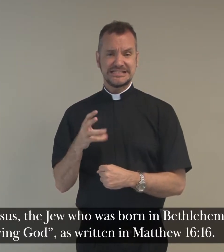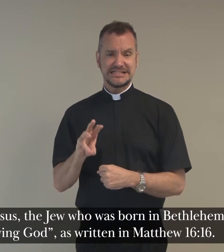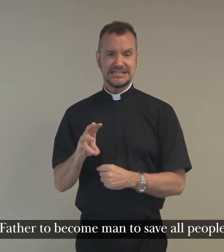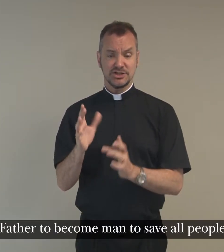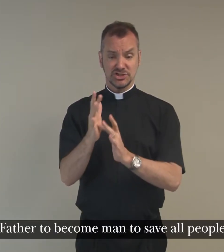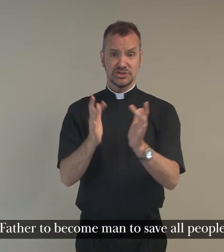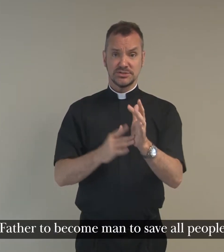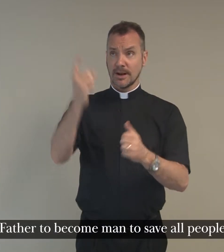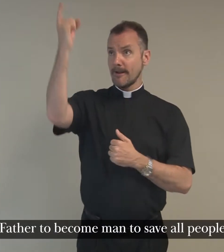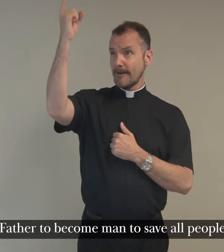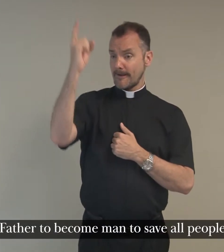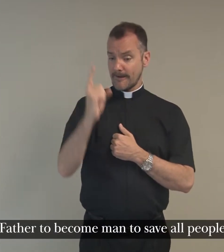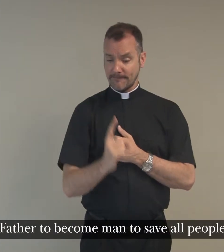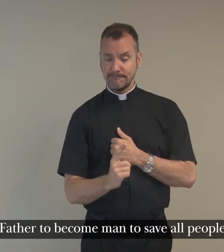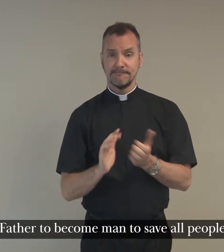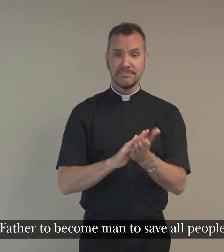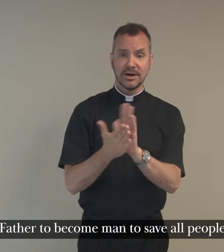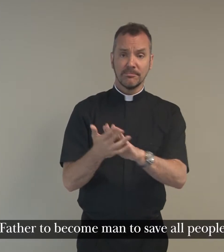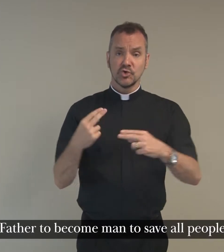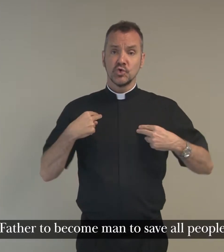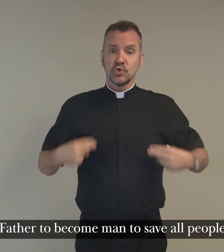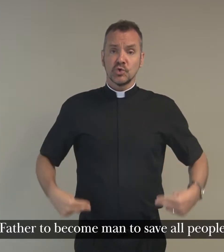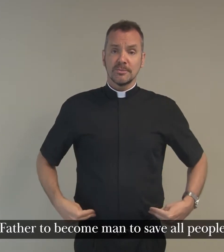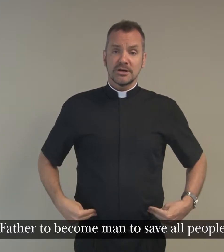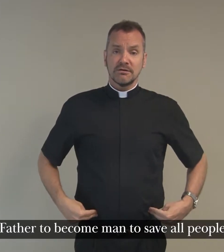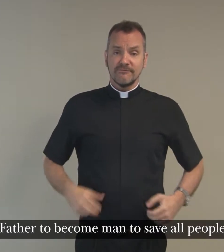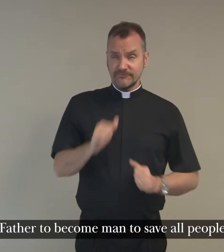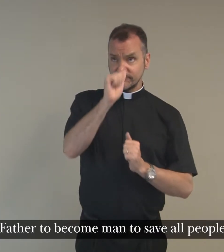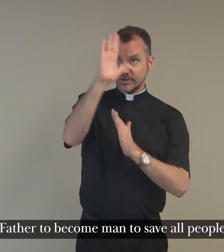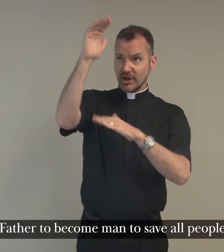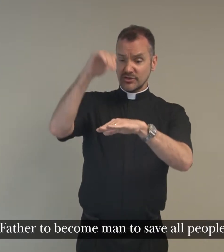He was sent by the Father to become man to save all people,